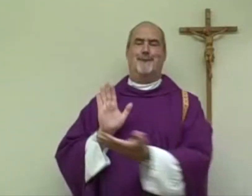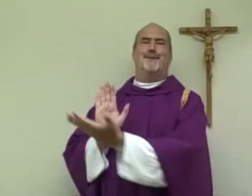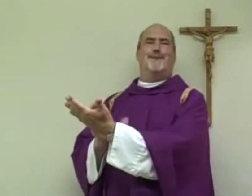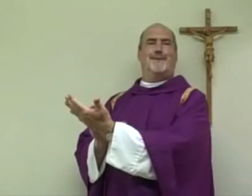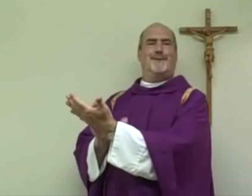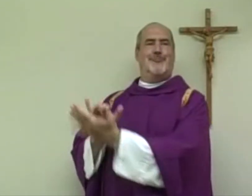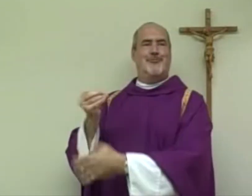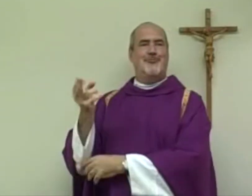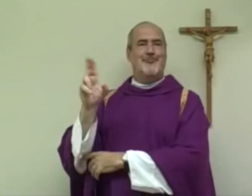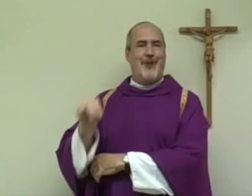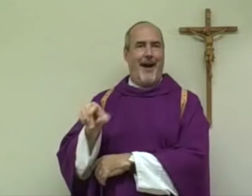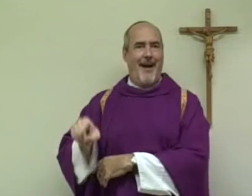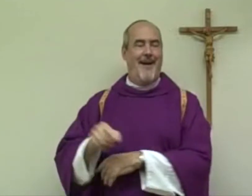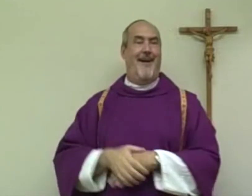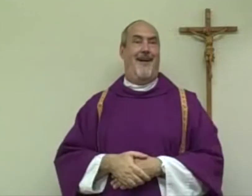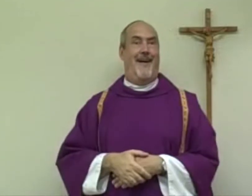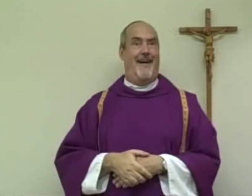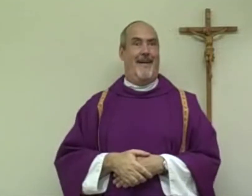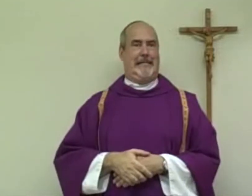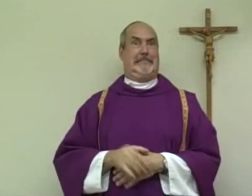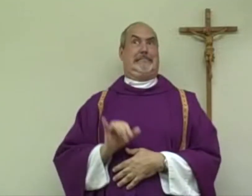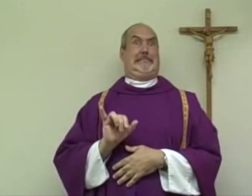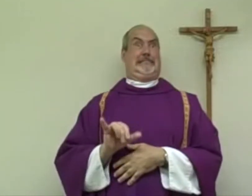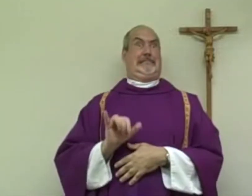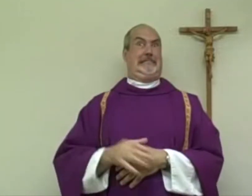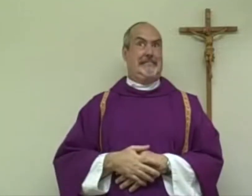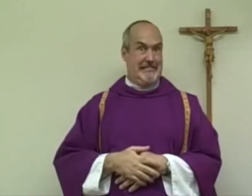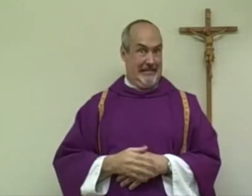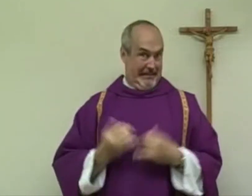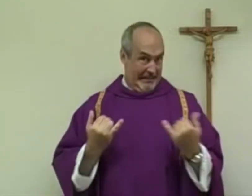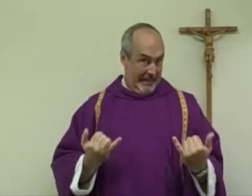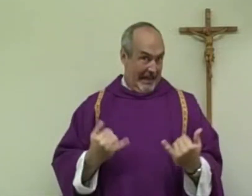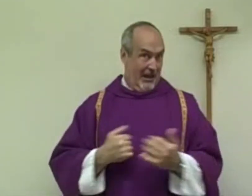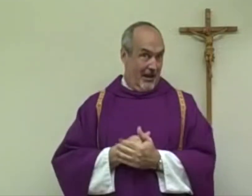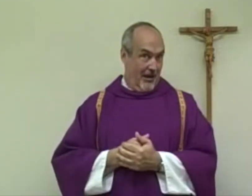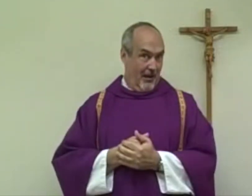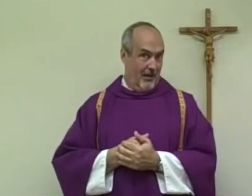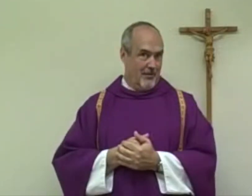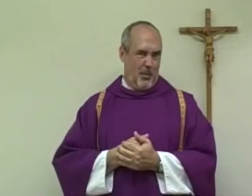and Pilate in a very negative light, but we look at John in a very positive light.